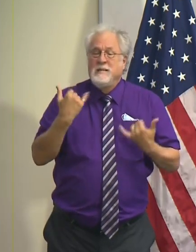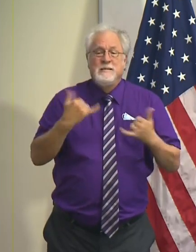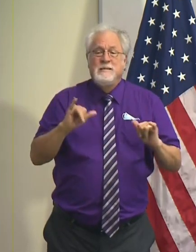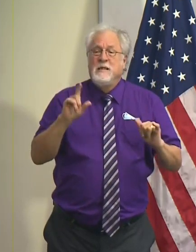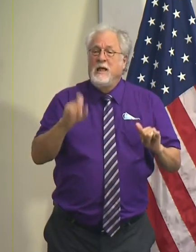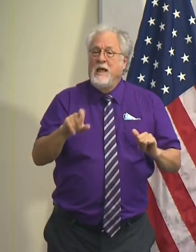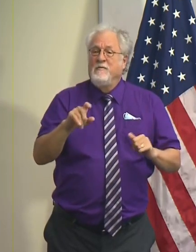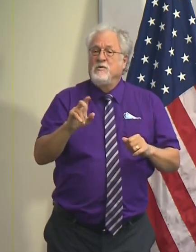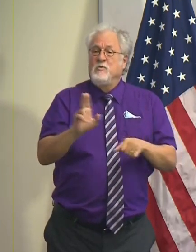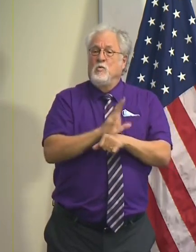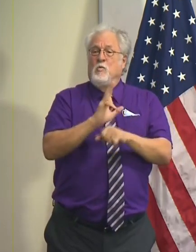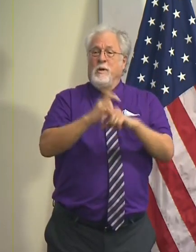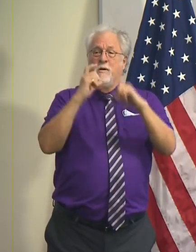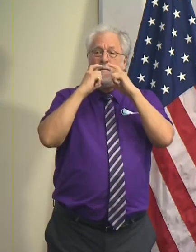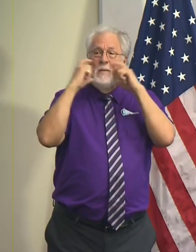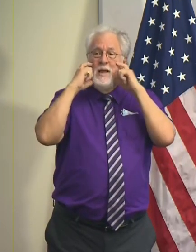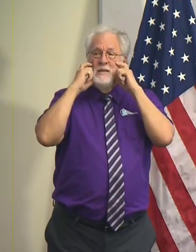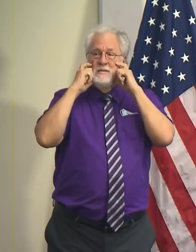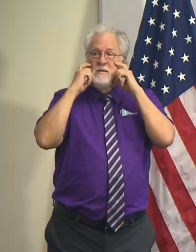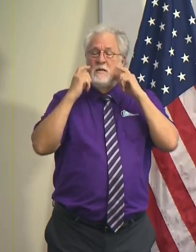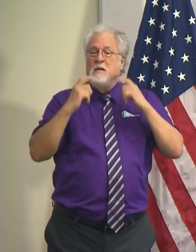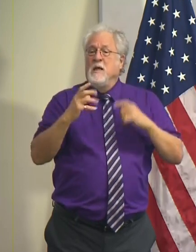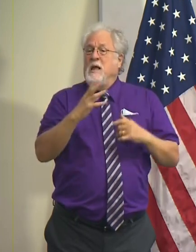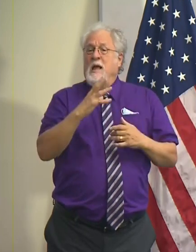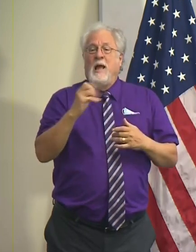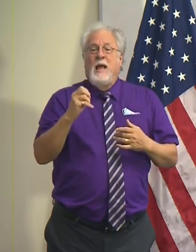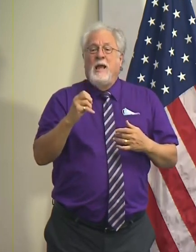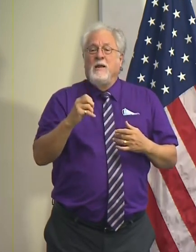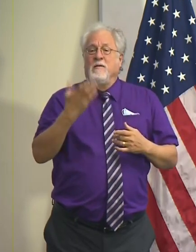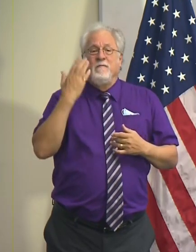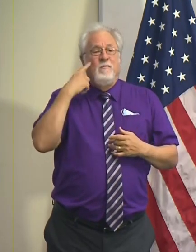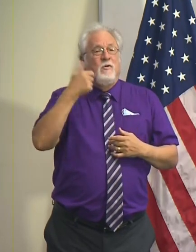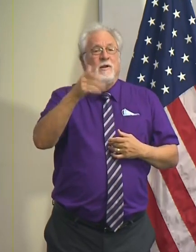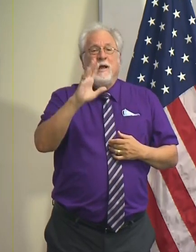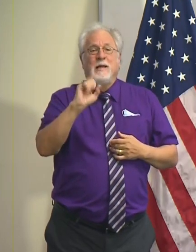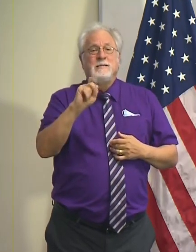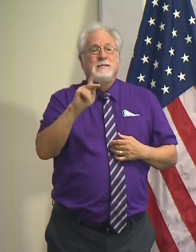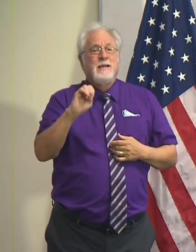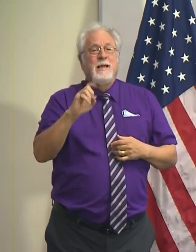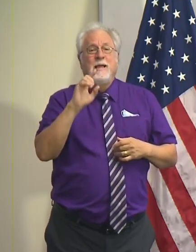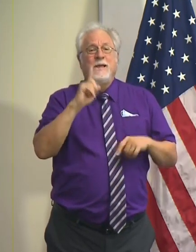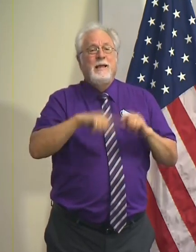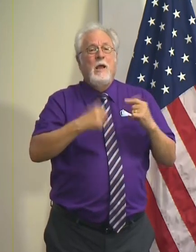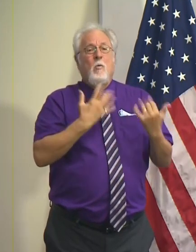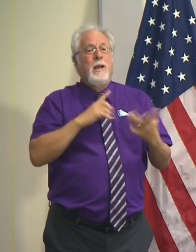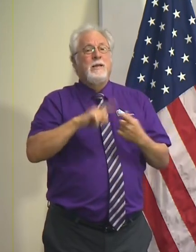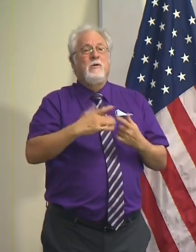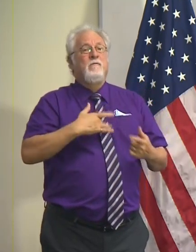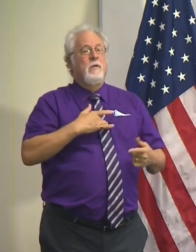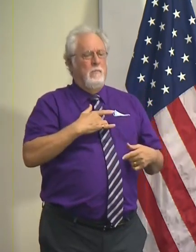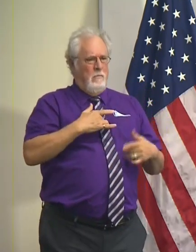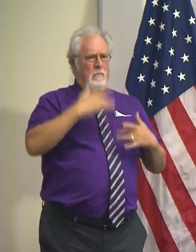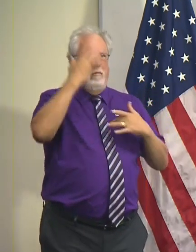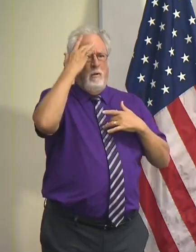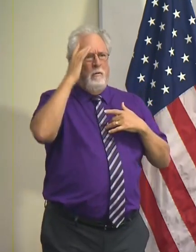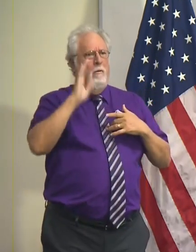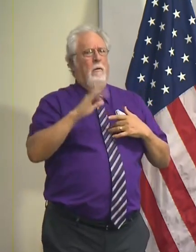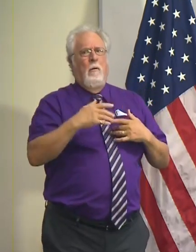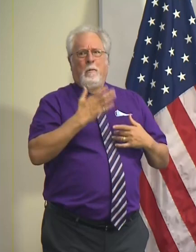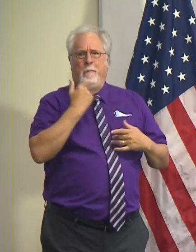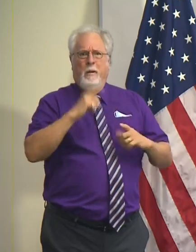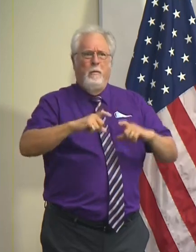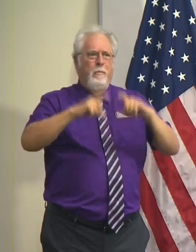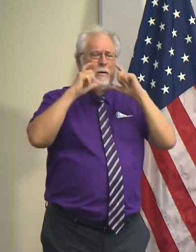to wear a mask. And for God's sake, you can't wait till you feel ill to start wearing a mask,